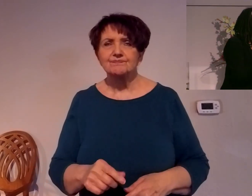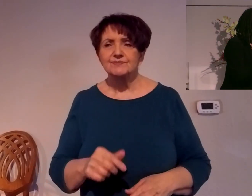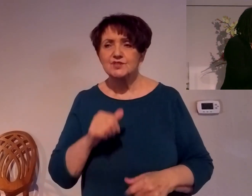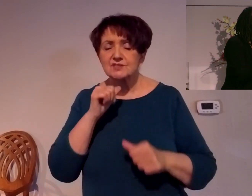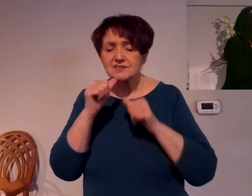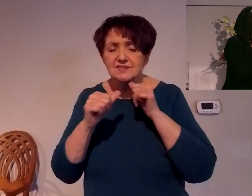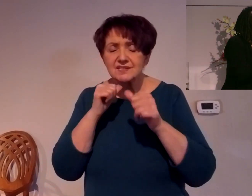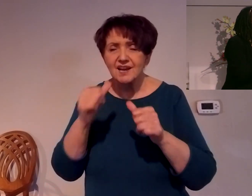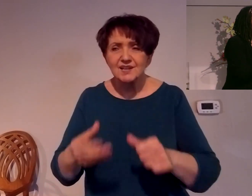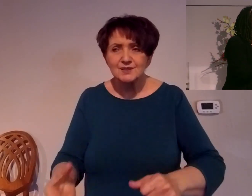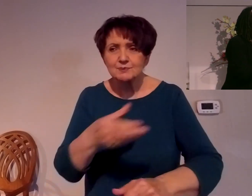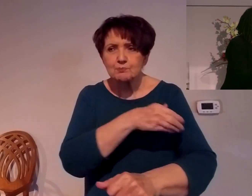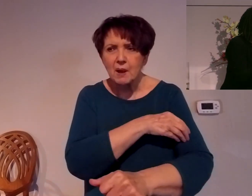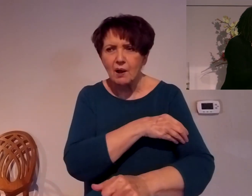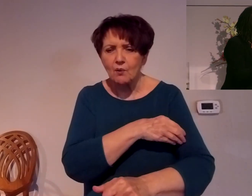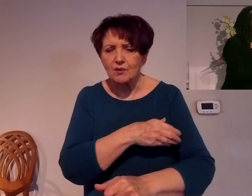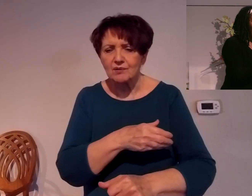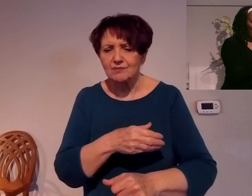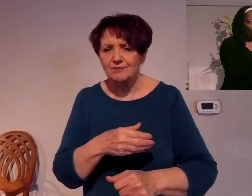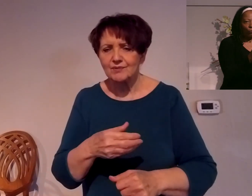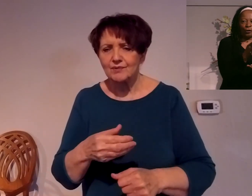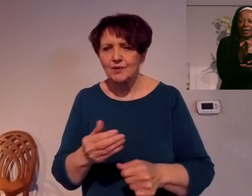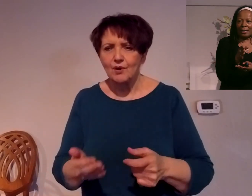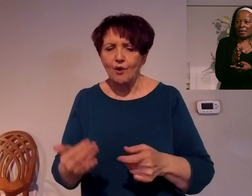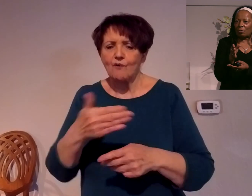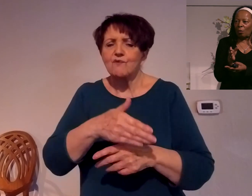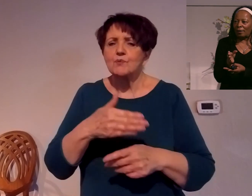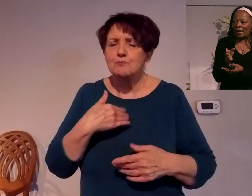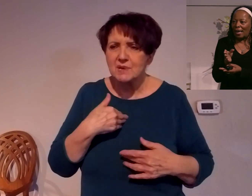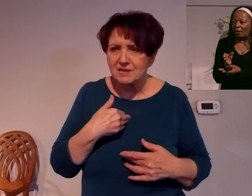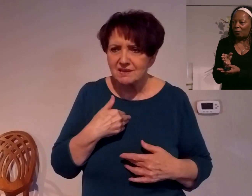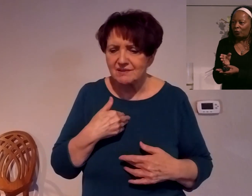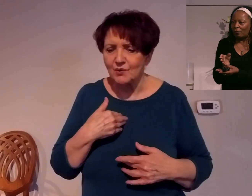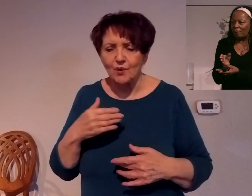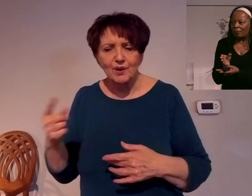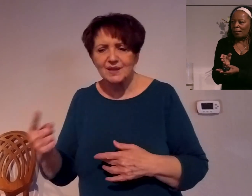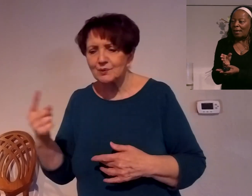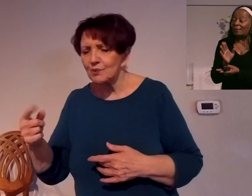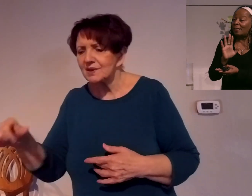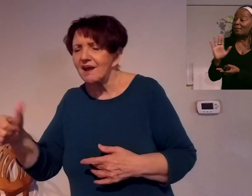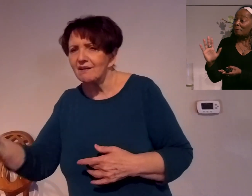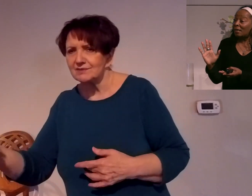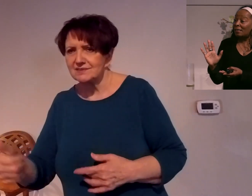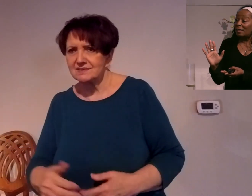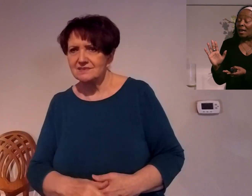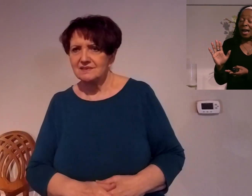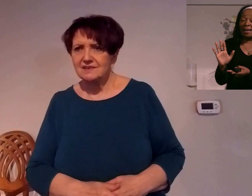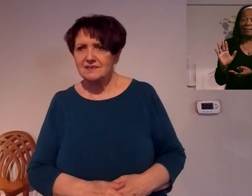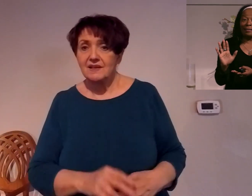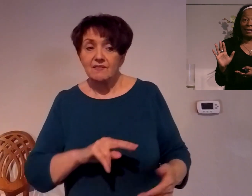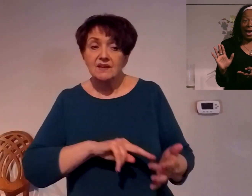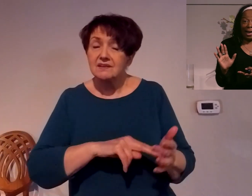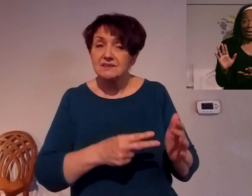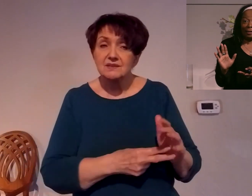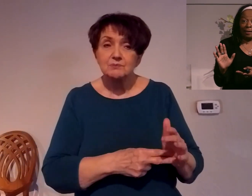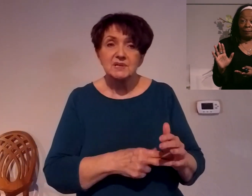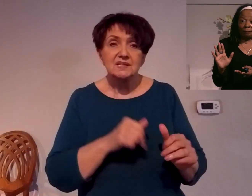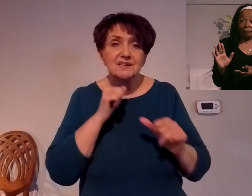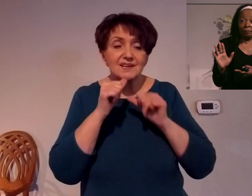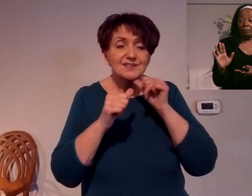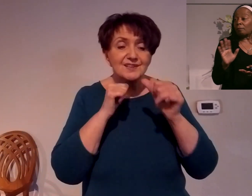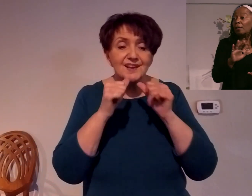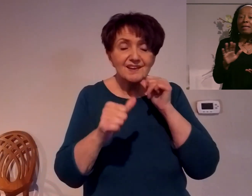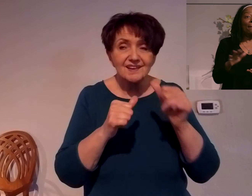its power over me or over anyone else. That doesn't mean I